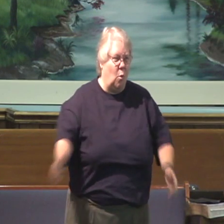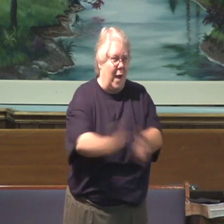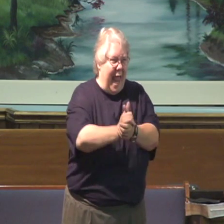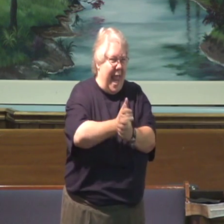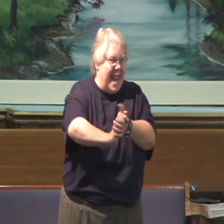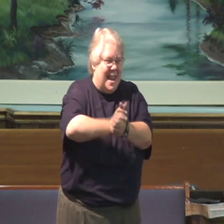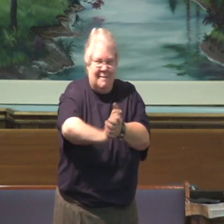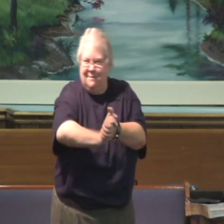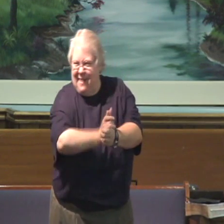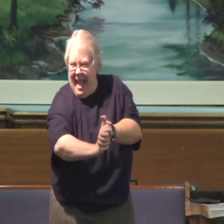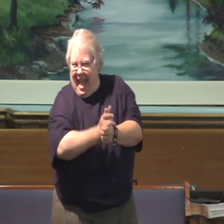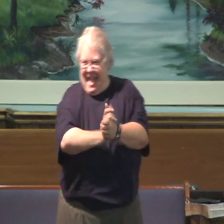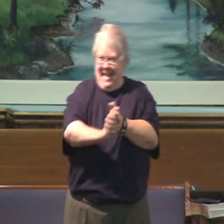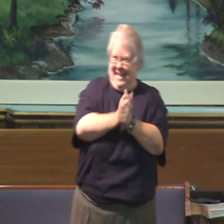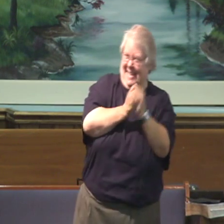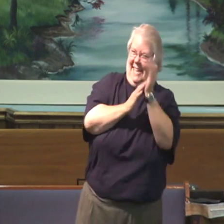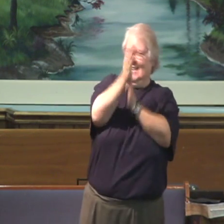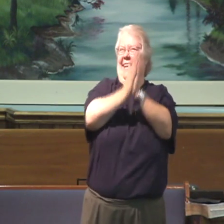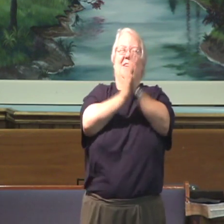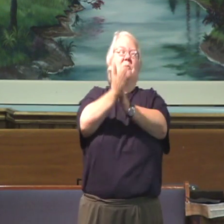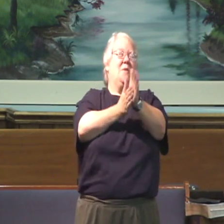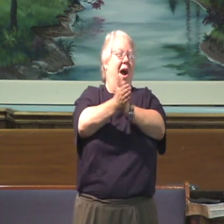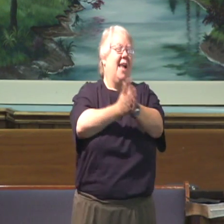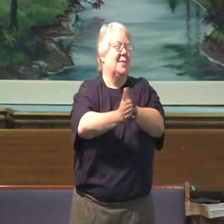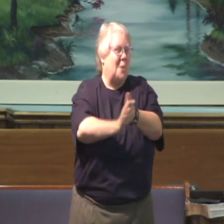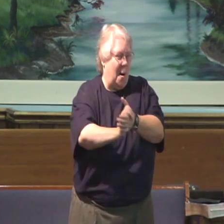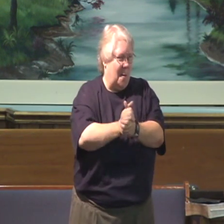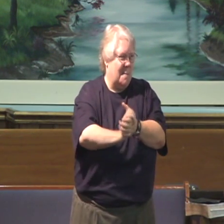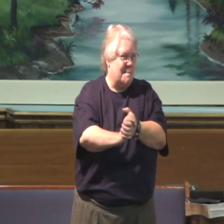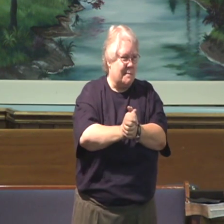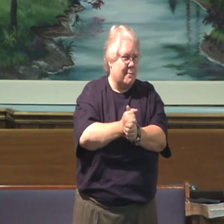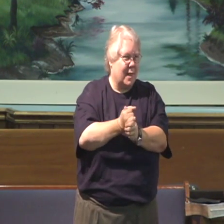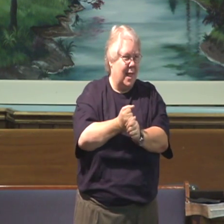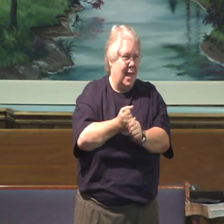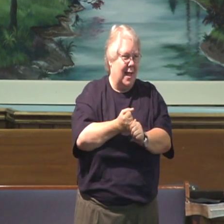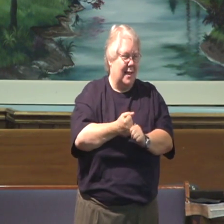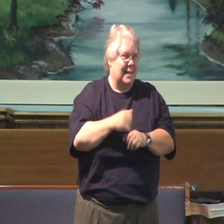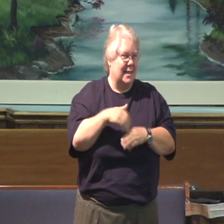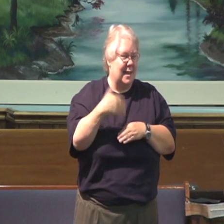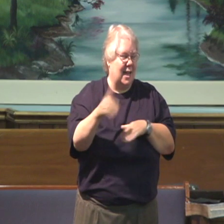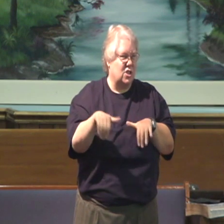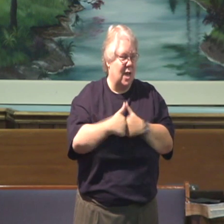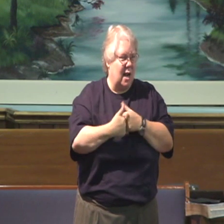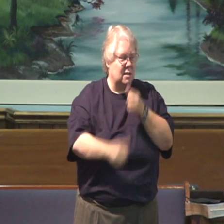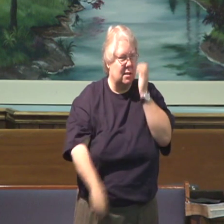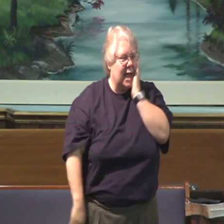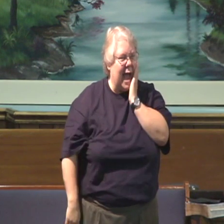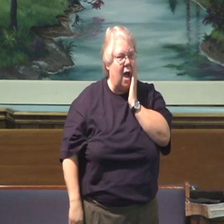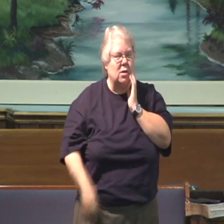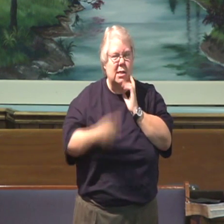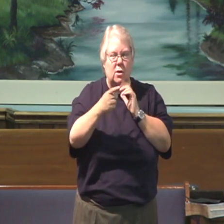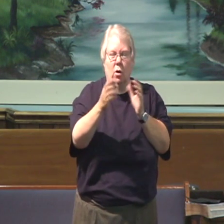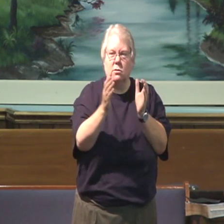Wow. Hey, fan! Run, run! Then the next challenge is, how is he going to